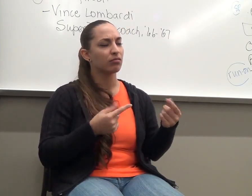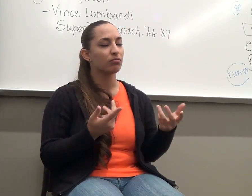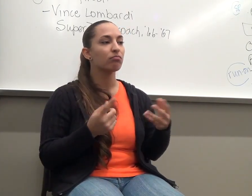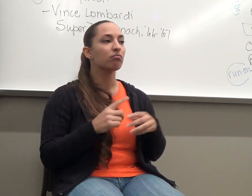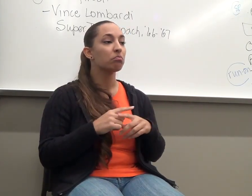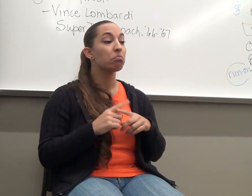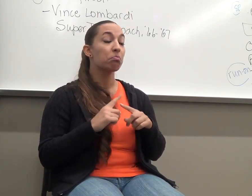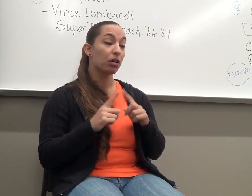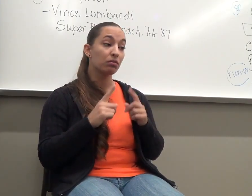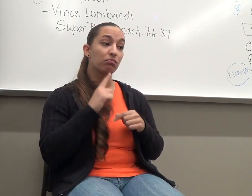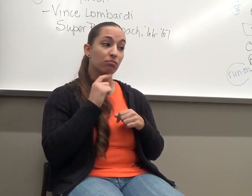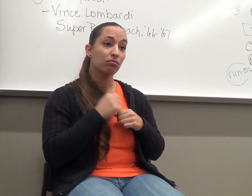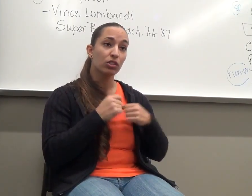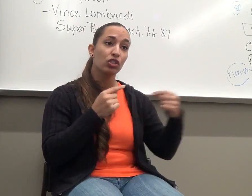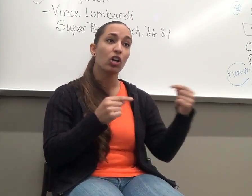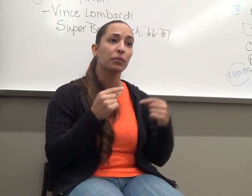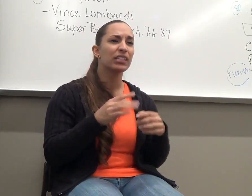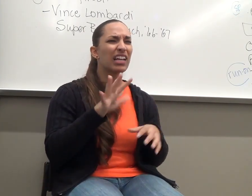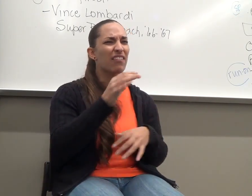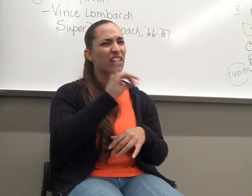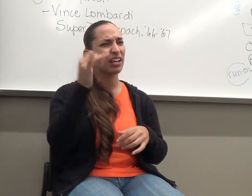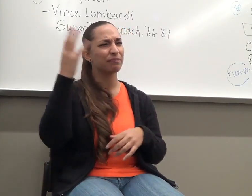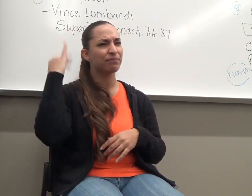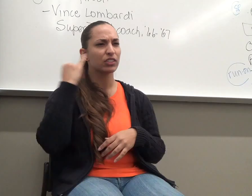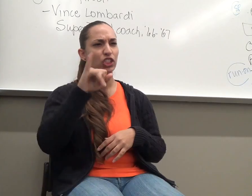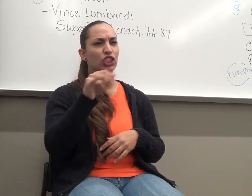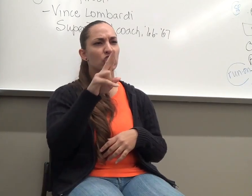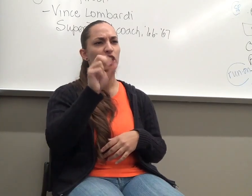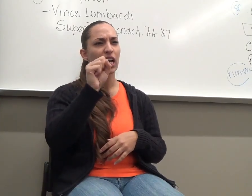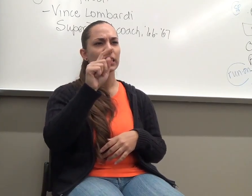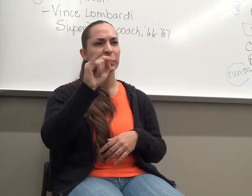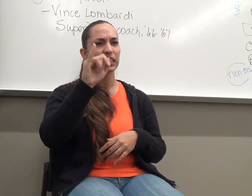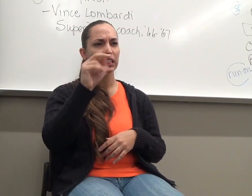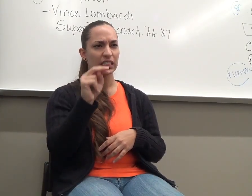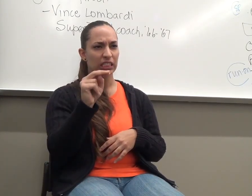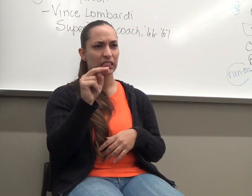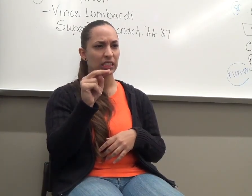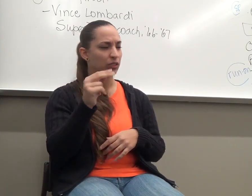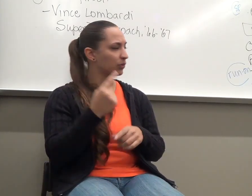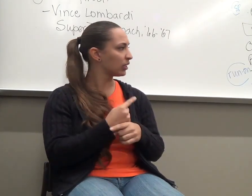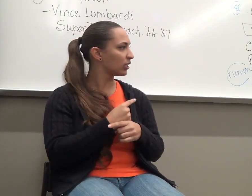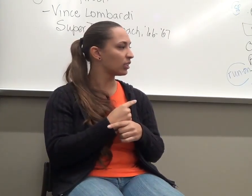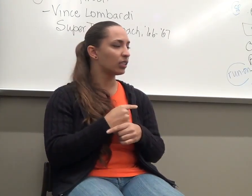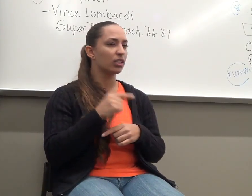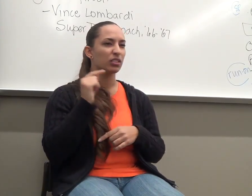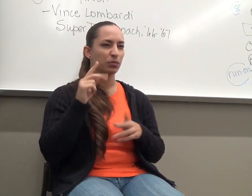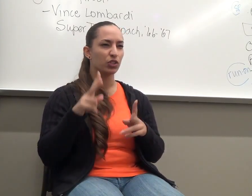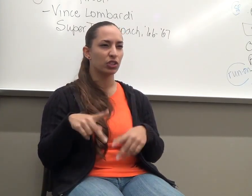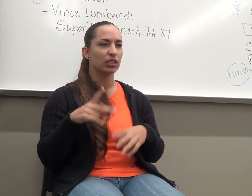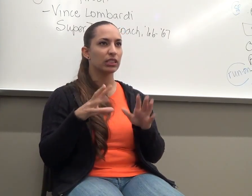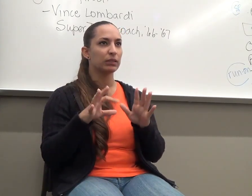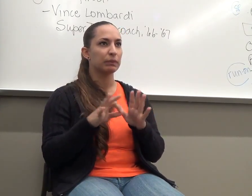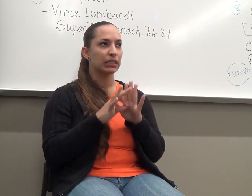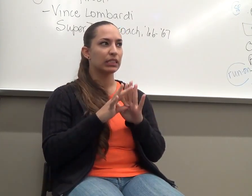say, once you get that thesis developed, you're going to be amazed at how easily your paper comes